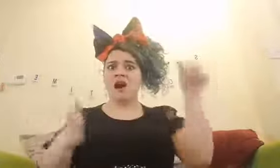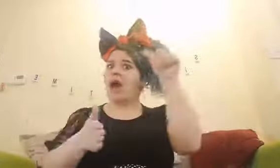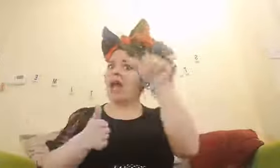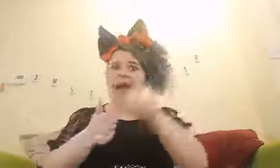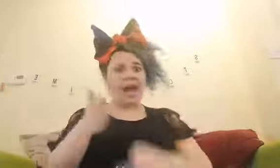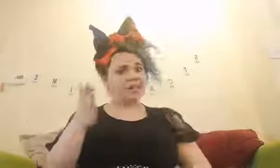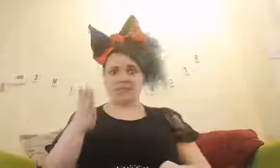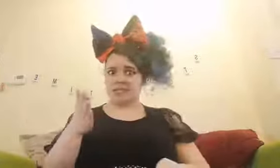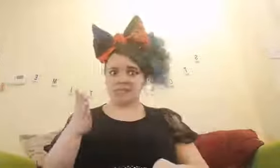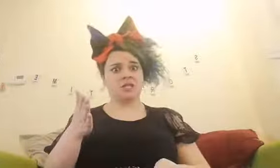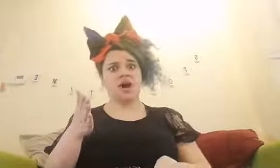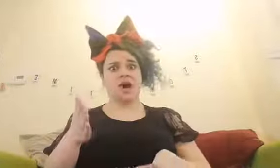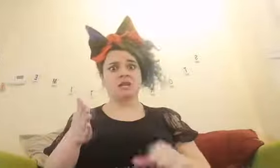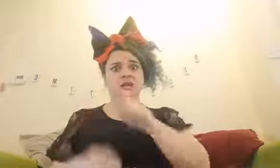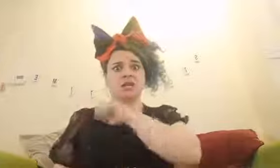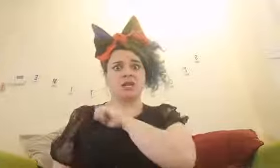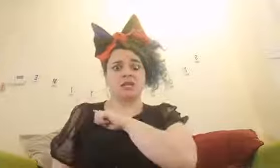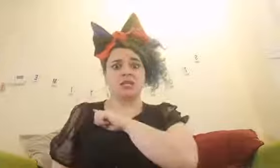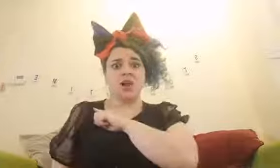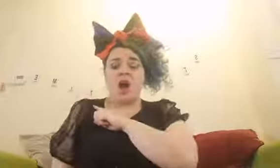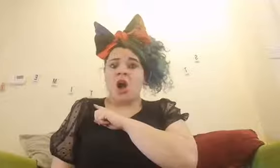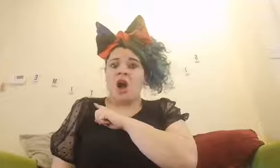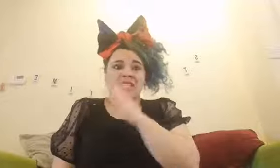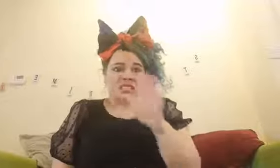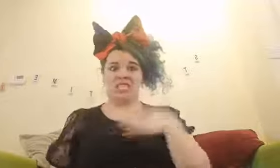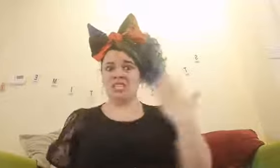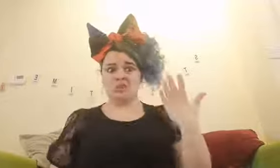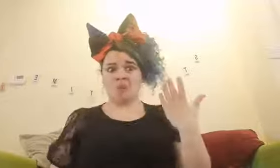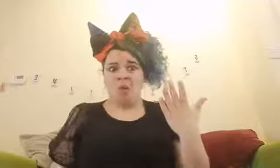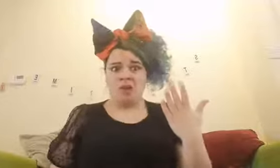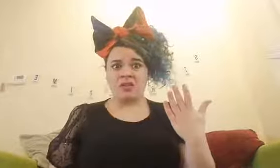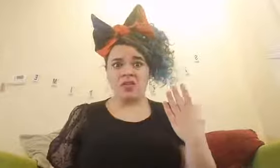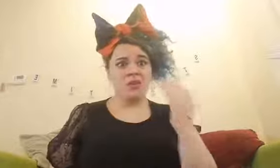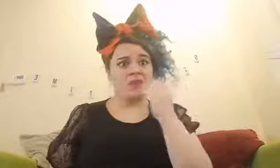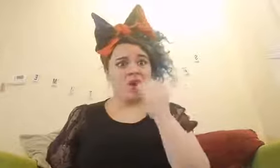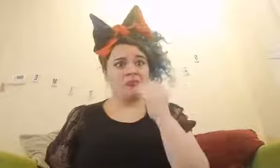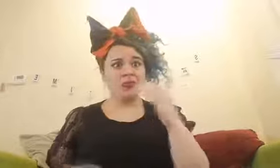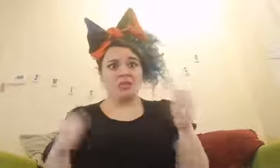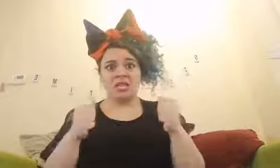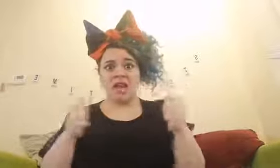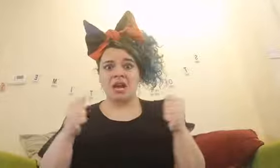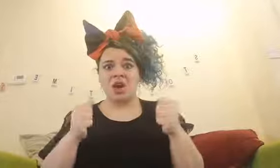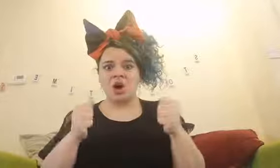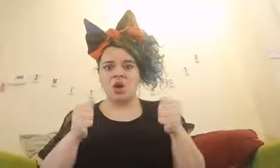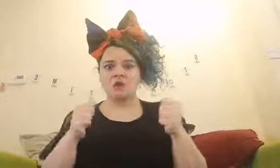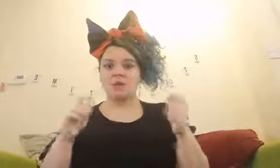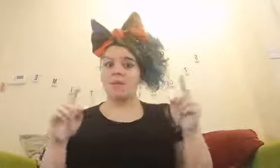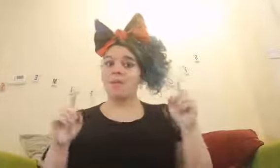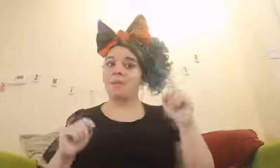I had to start because I didn't want all of our food to get cold.